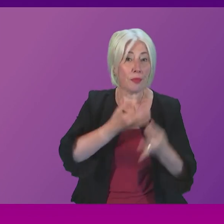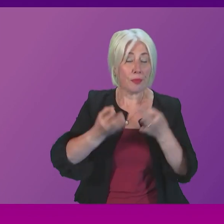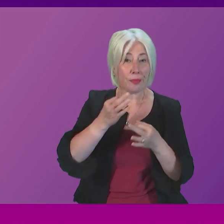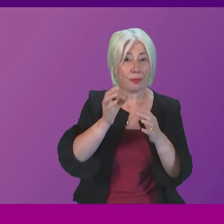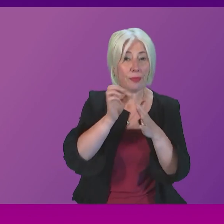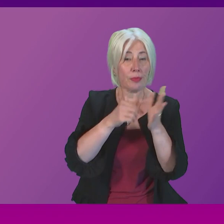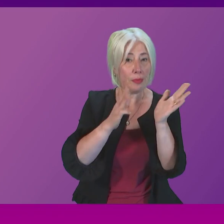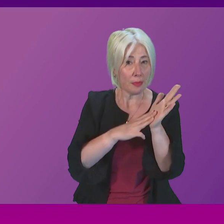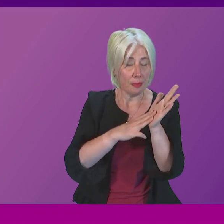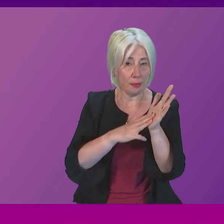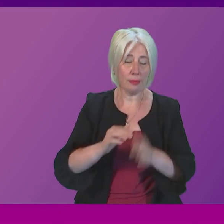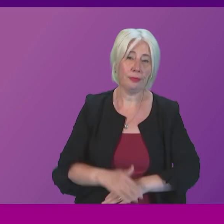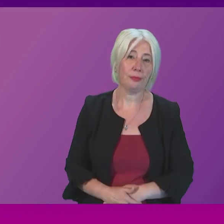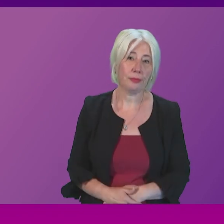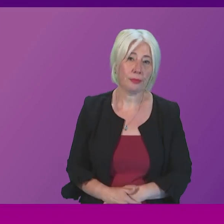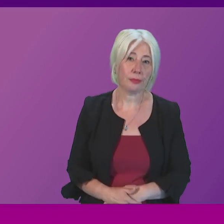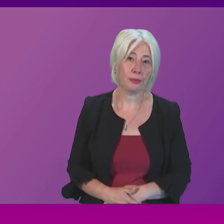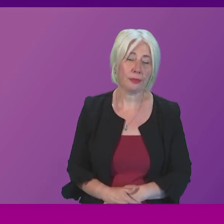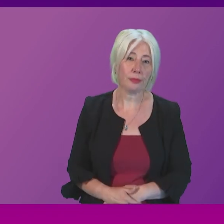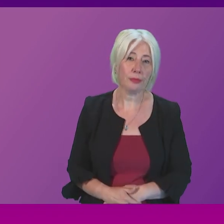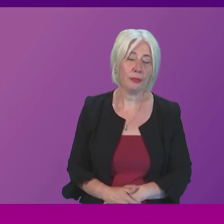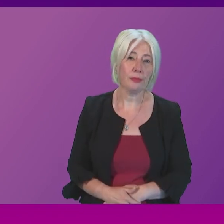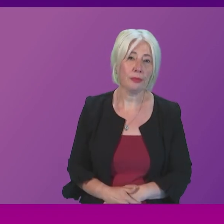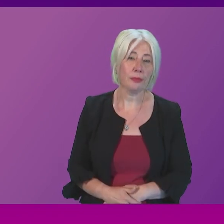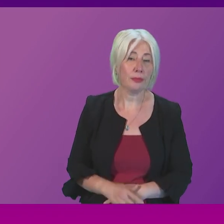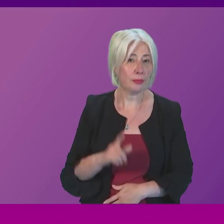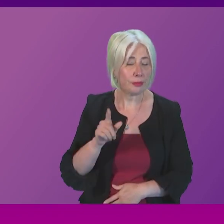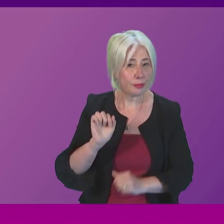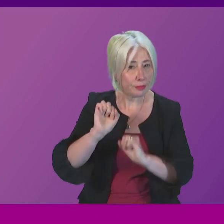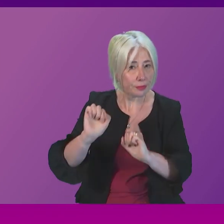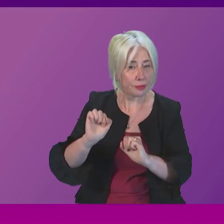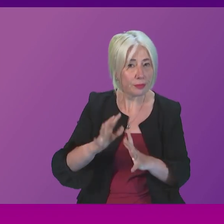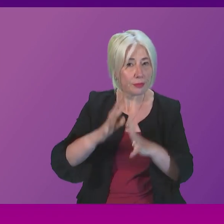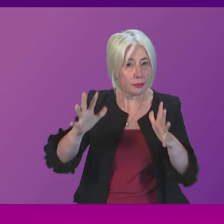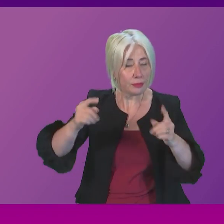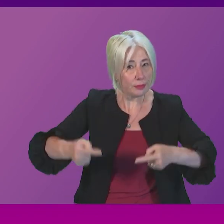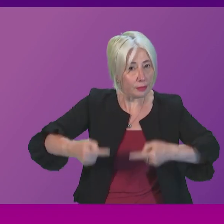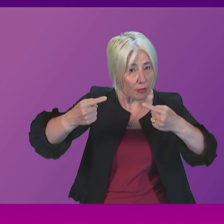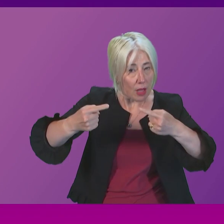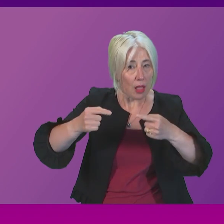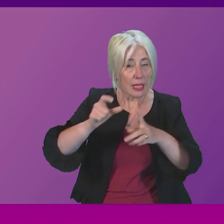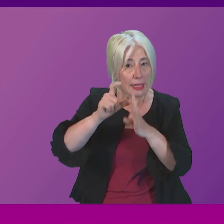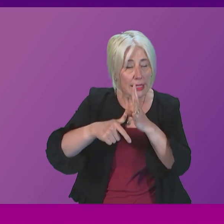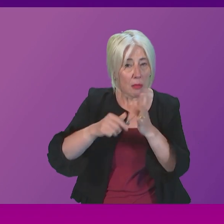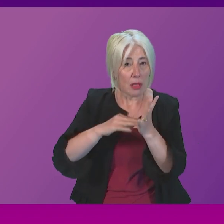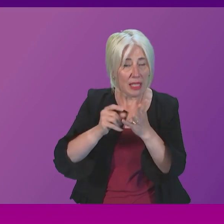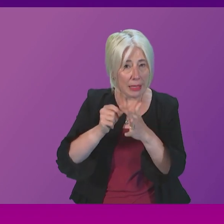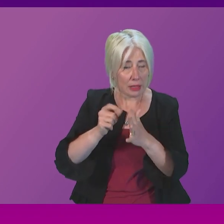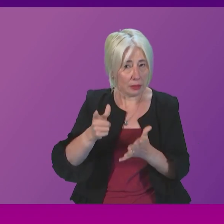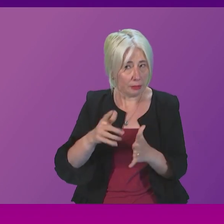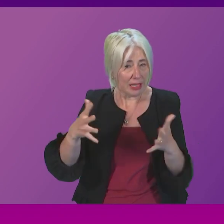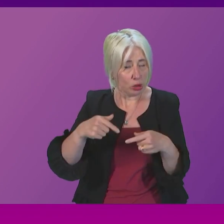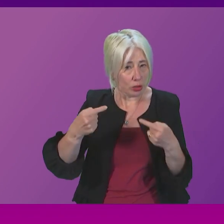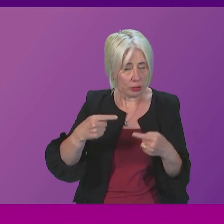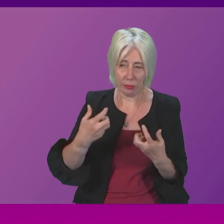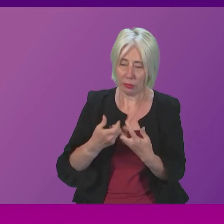Pam. And the question, Pam, is what are your biggest challenges as a disabled MSP? And how